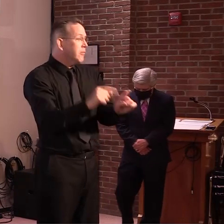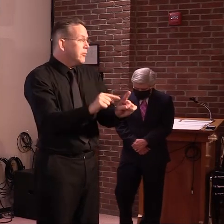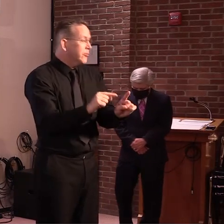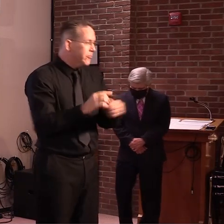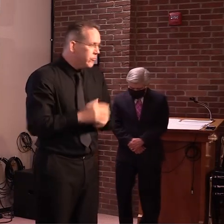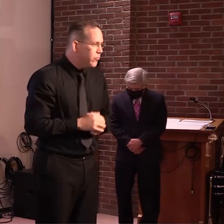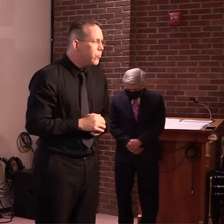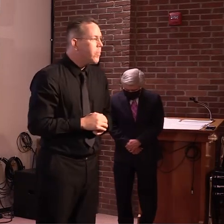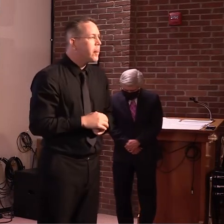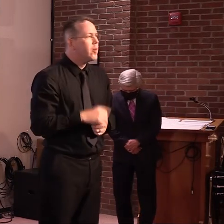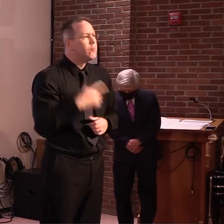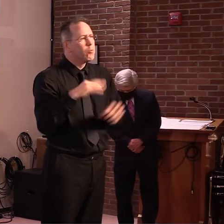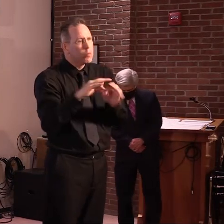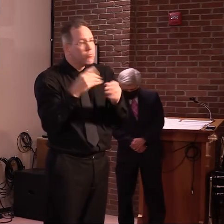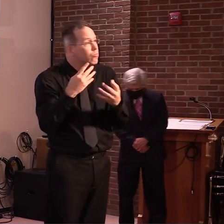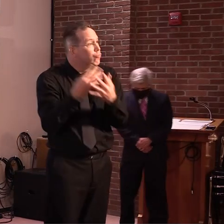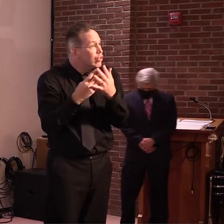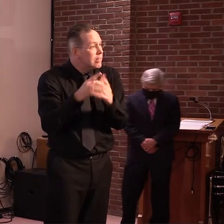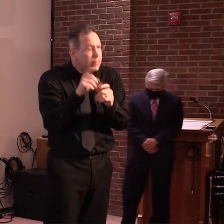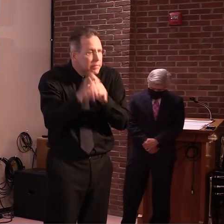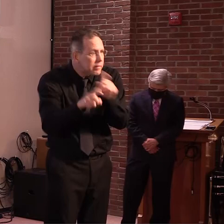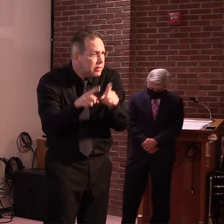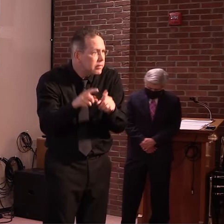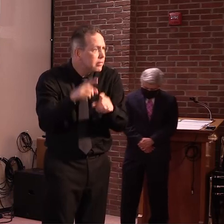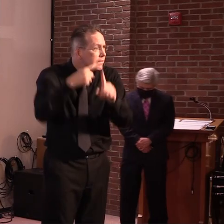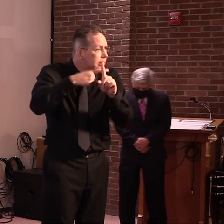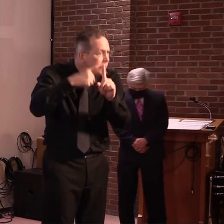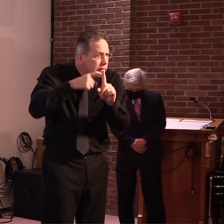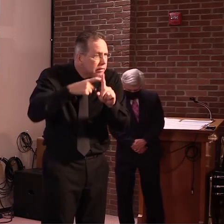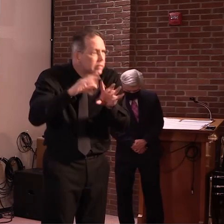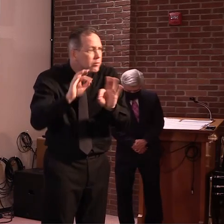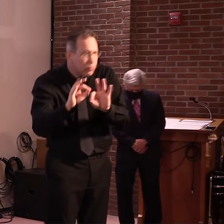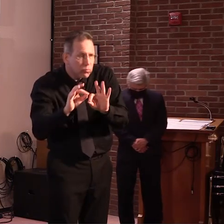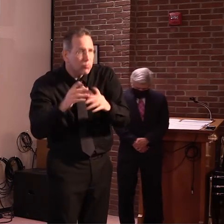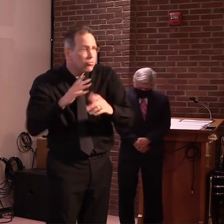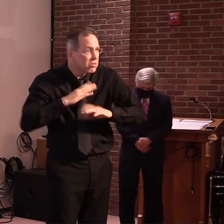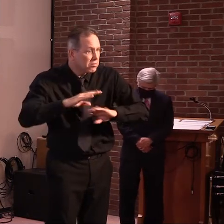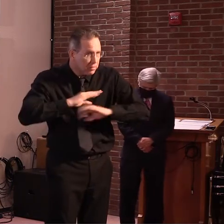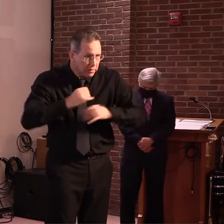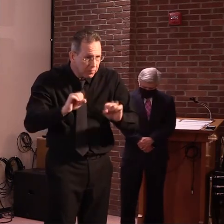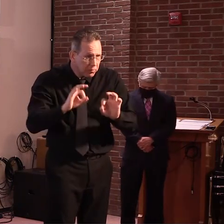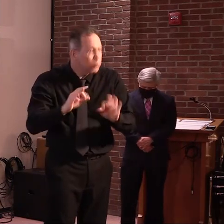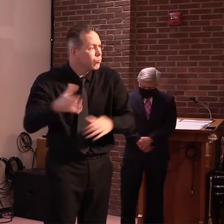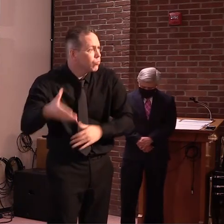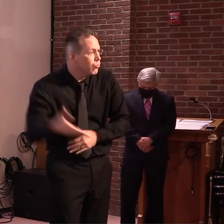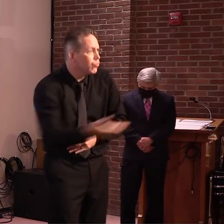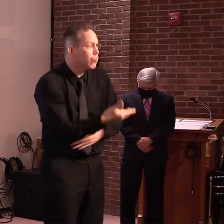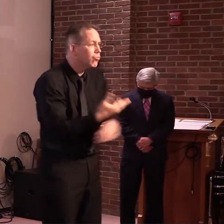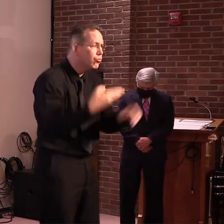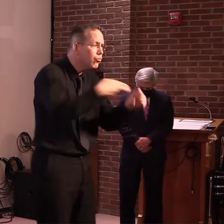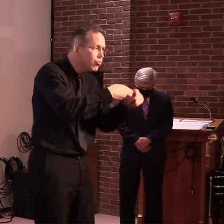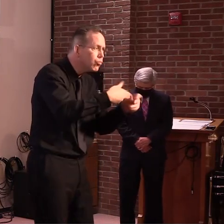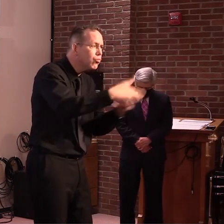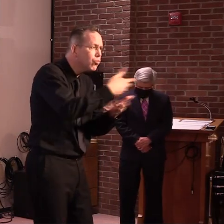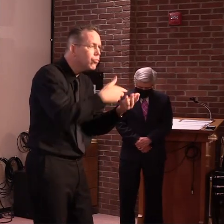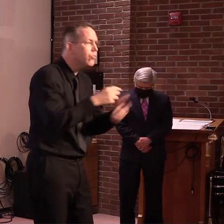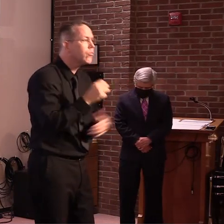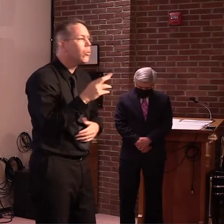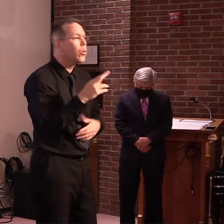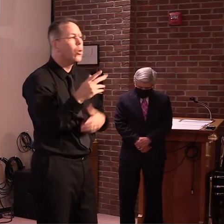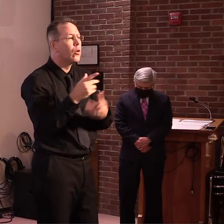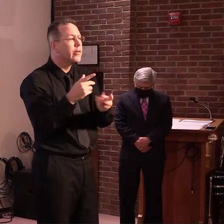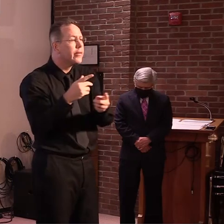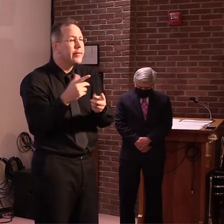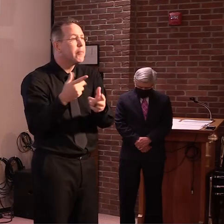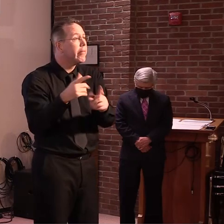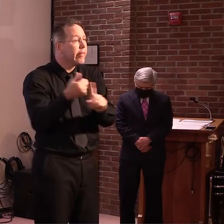and our public health officials are very confident that they have the capacity to do that. That allows us to do some things inside the school environment that I would say are